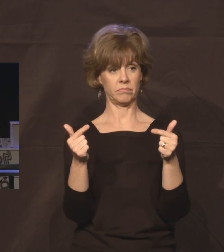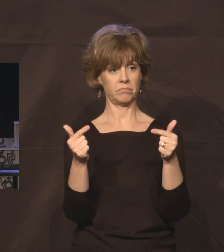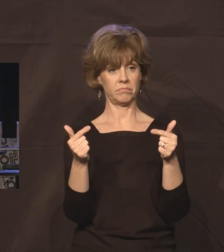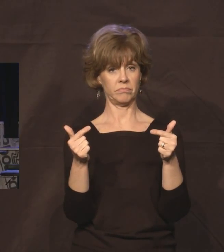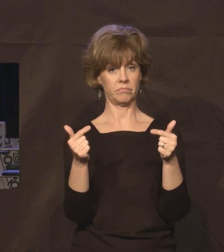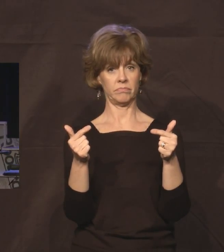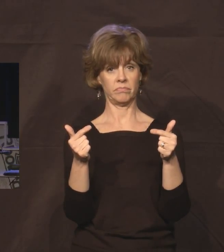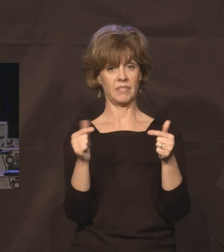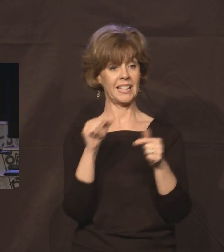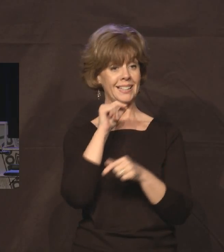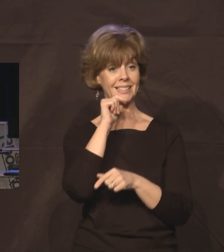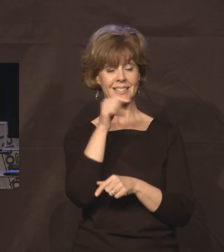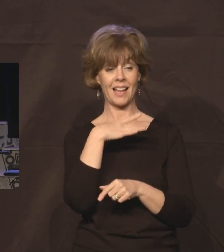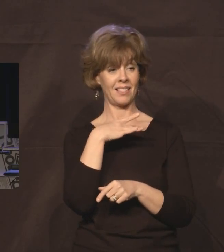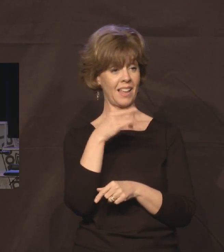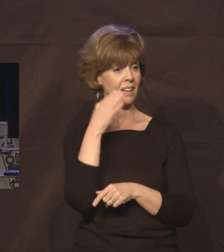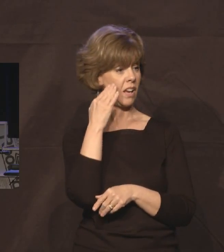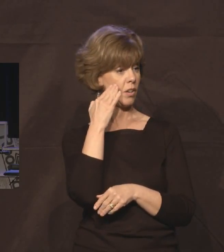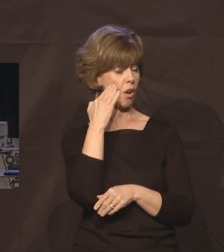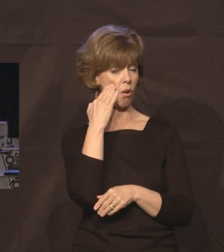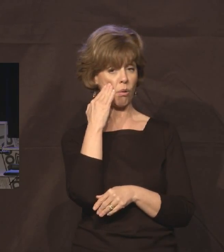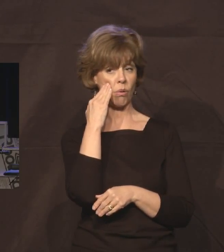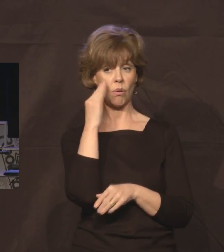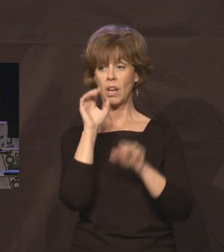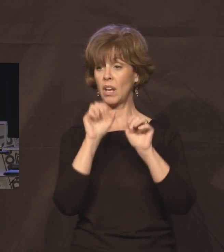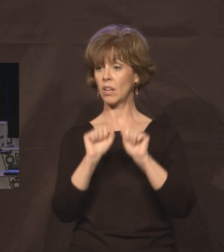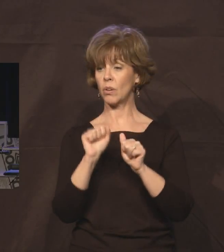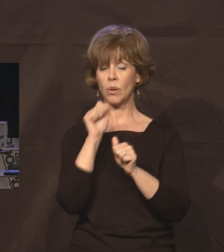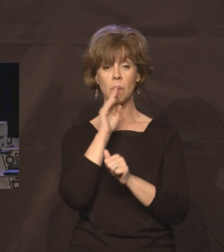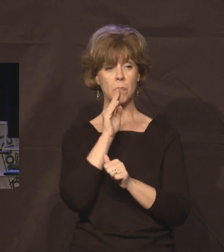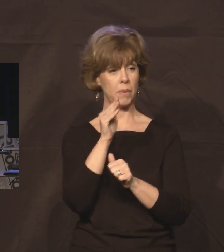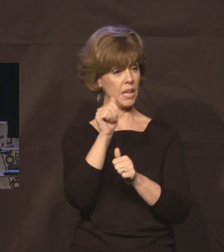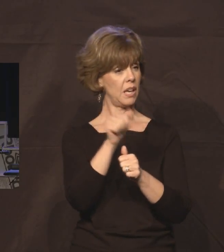week. It could be any of you.